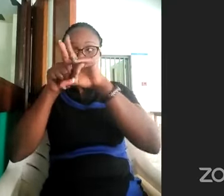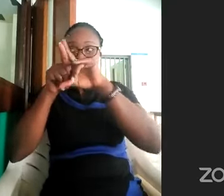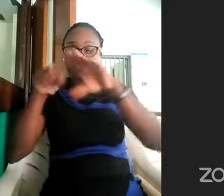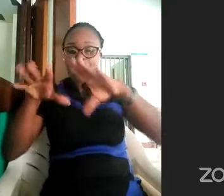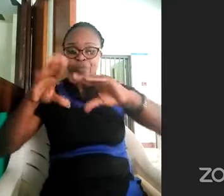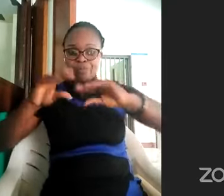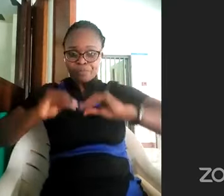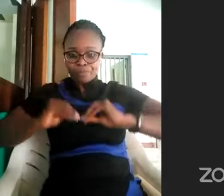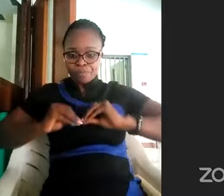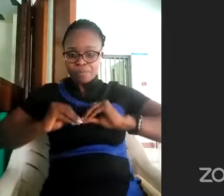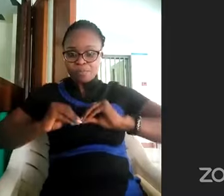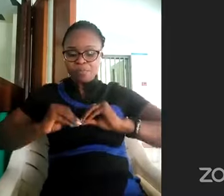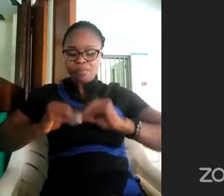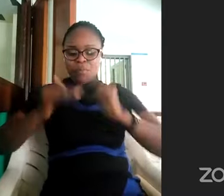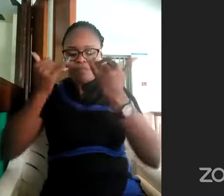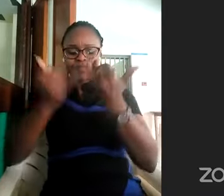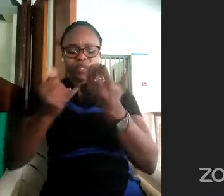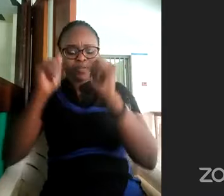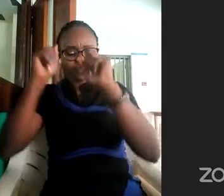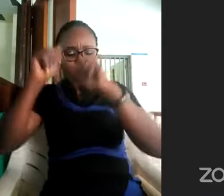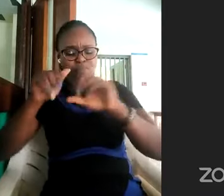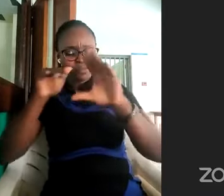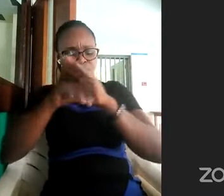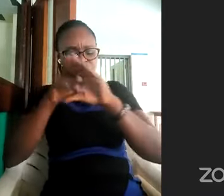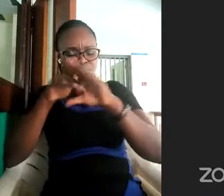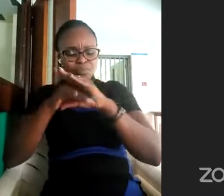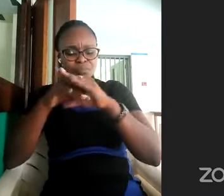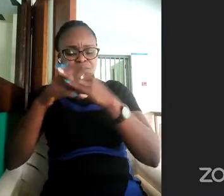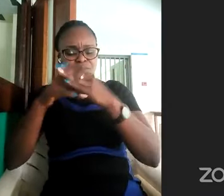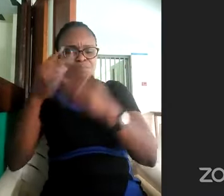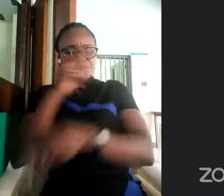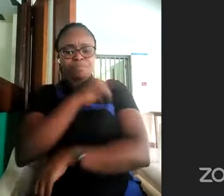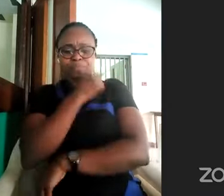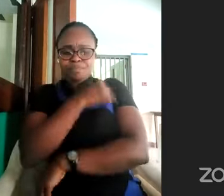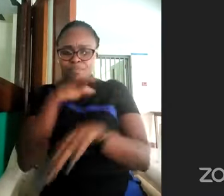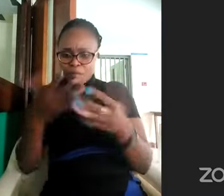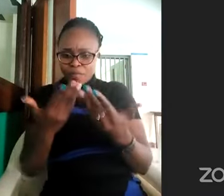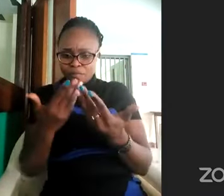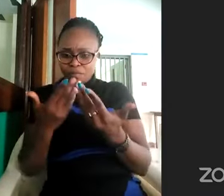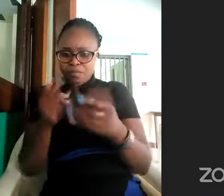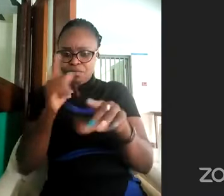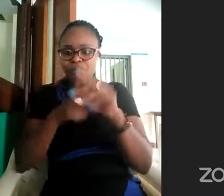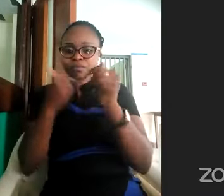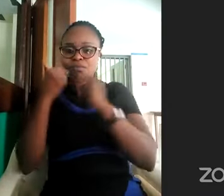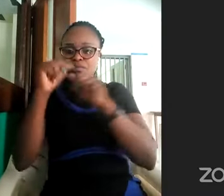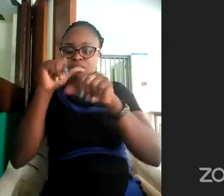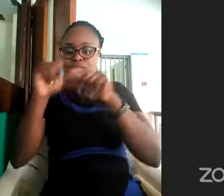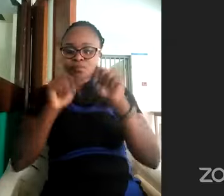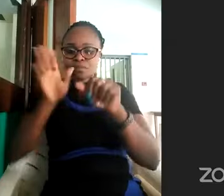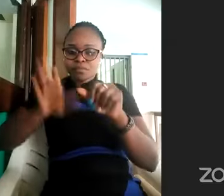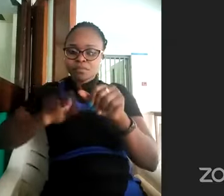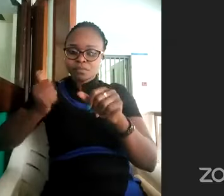accessible facilities and hospital when you talk about women and girls with disability as a matter of